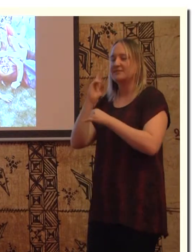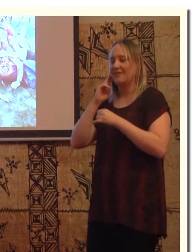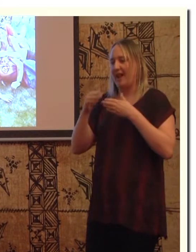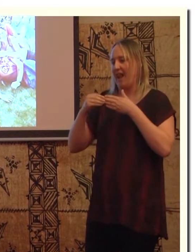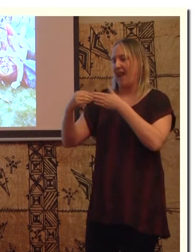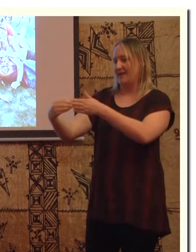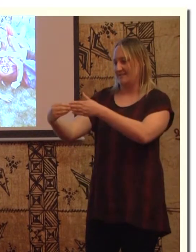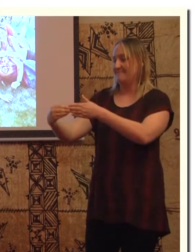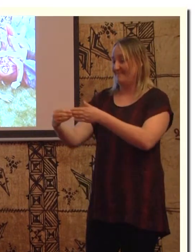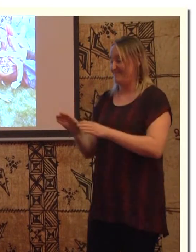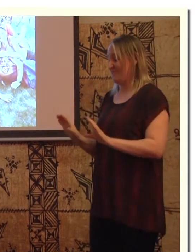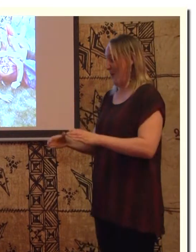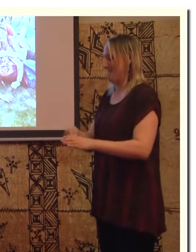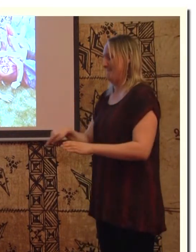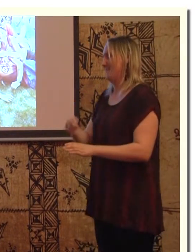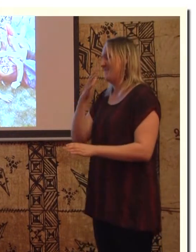is from